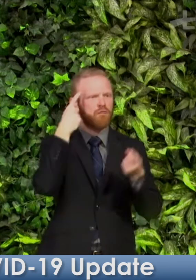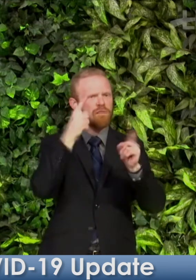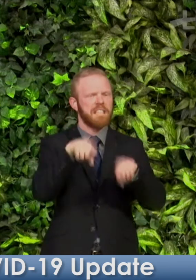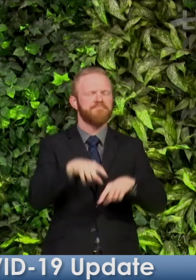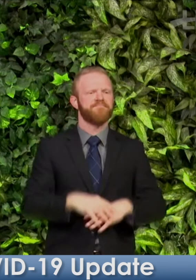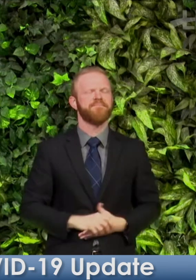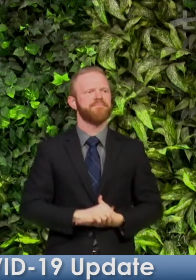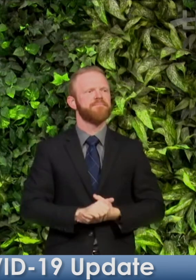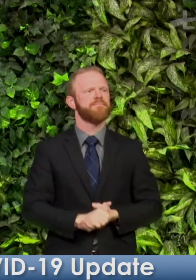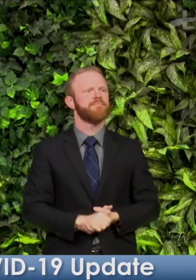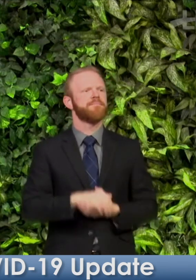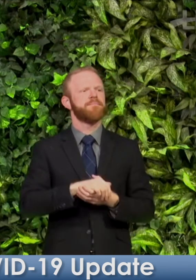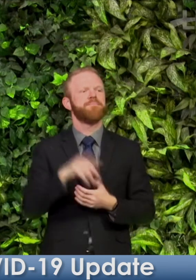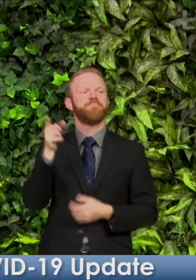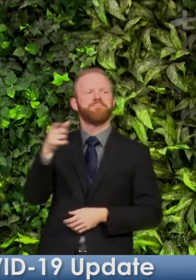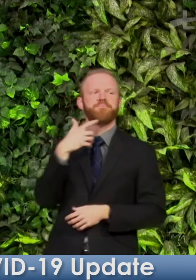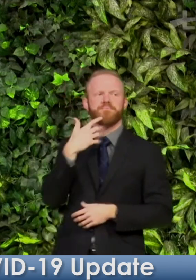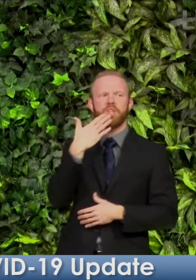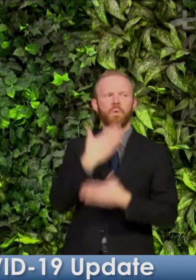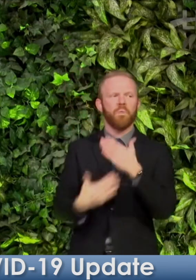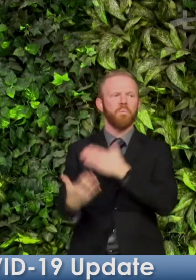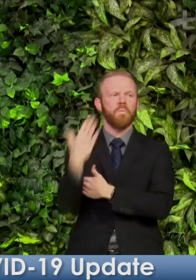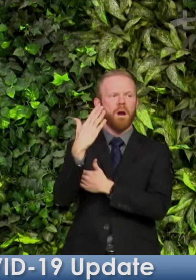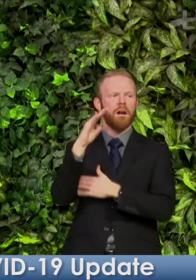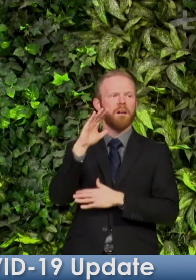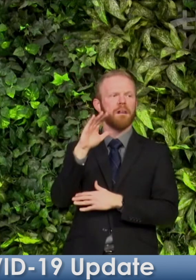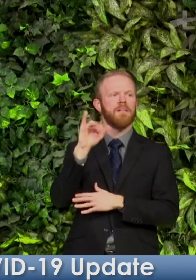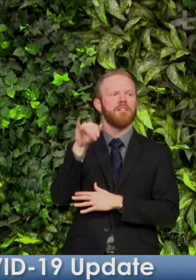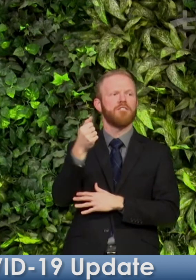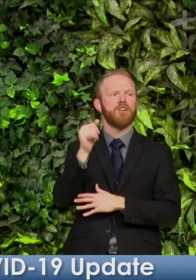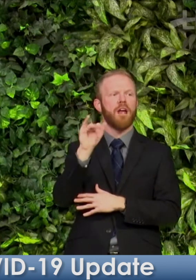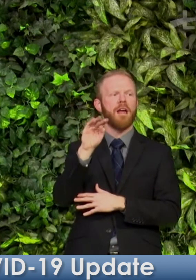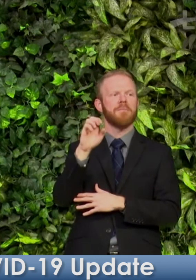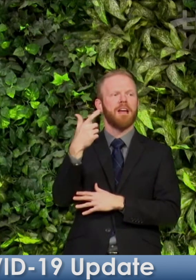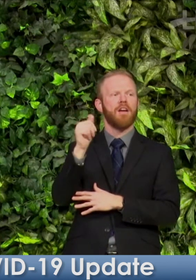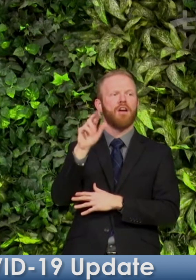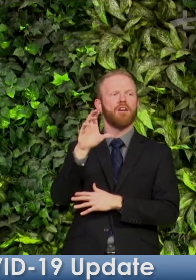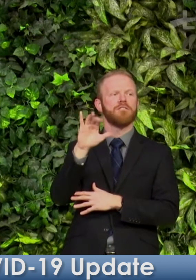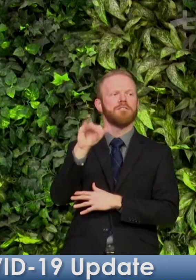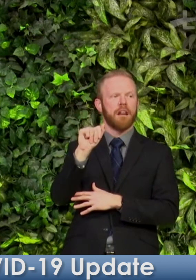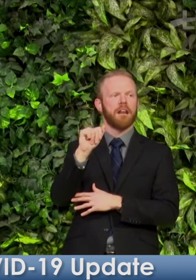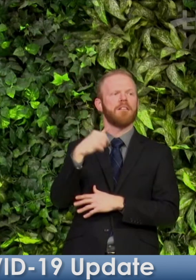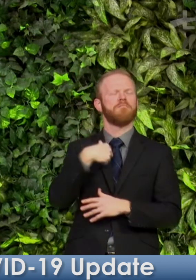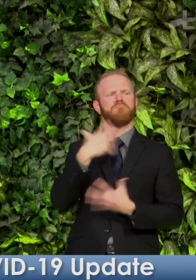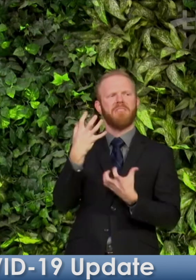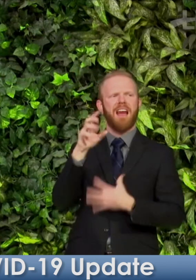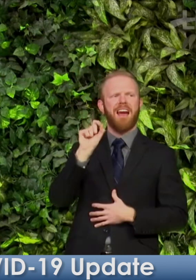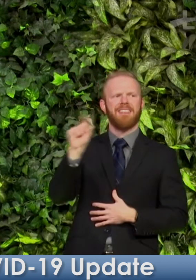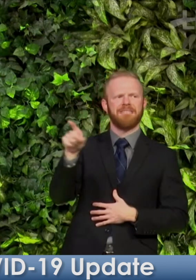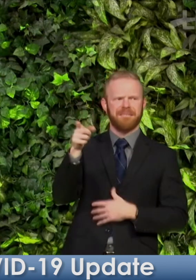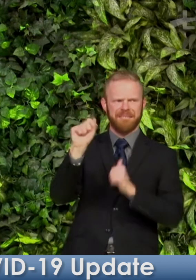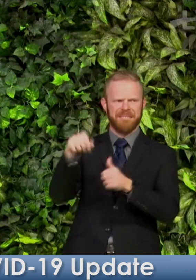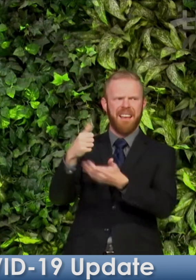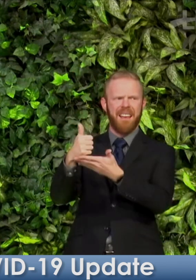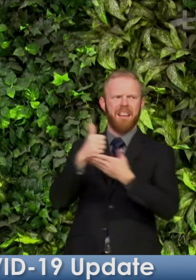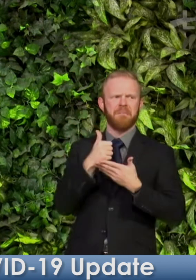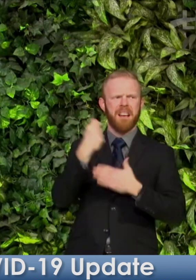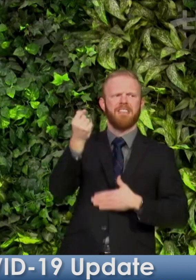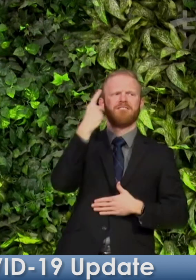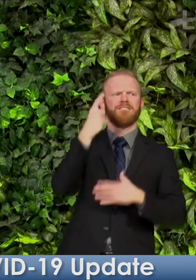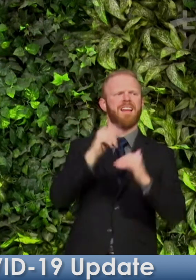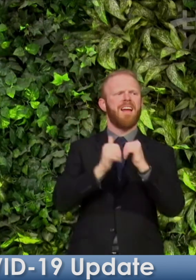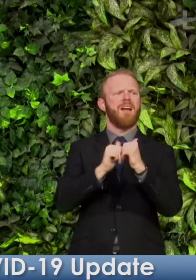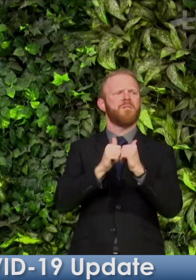Good morning, Governor. Jaime Garcia from Univision. Let me ask you, can you help us to understand how this